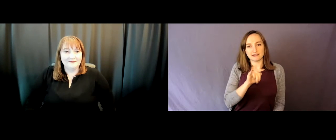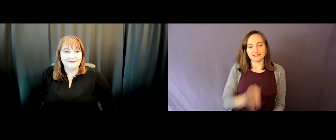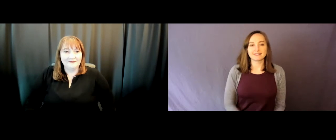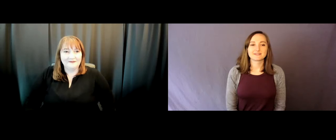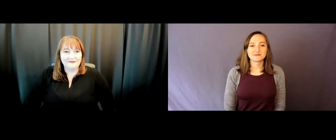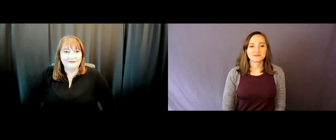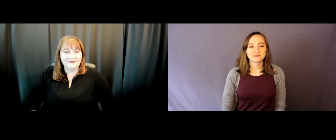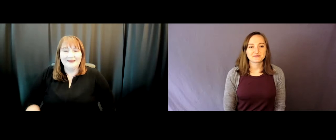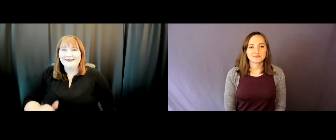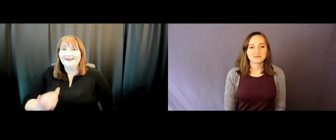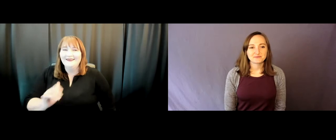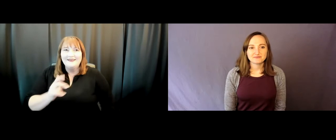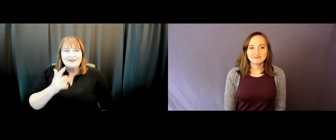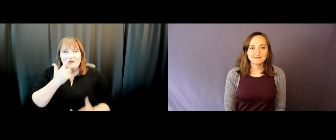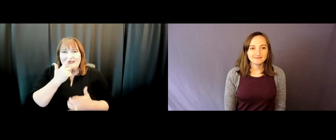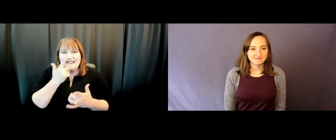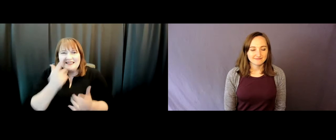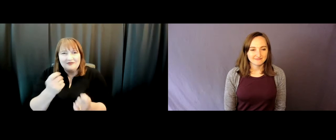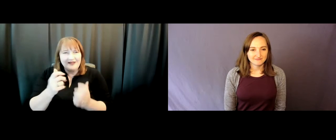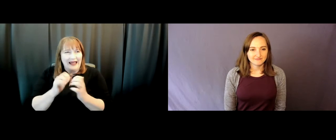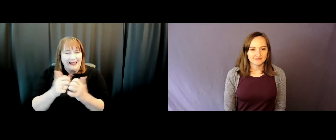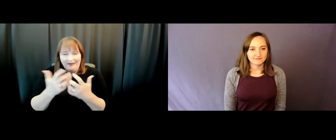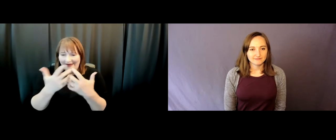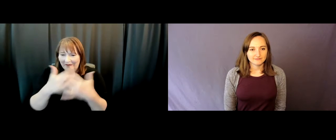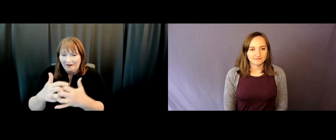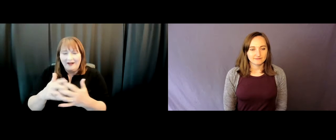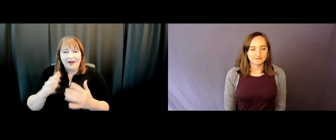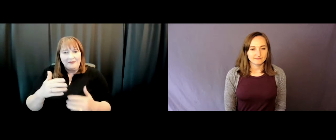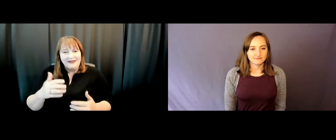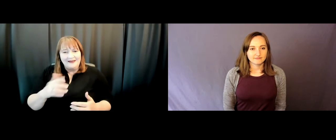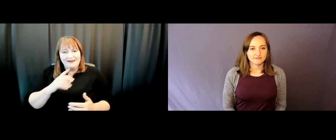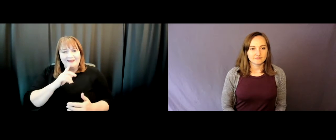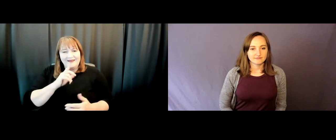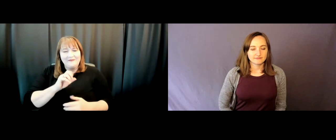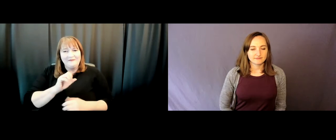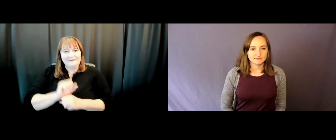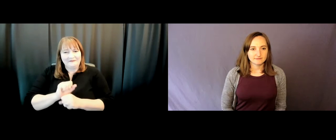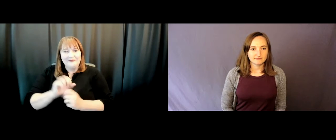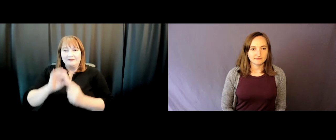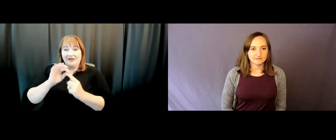It's so interesting how that all works. And then especially, I mean, seeing it, so